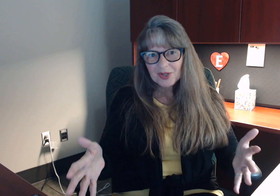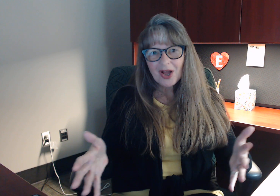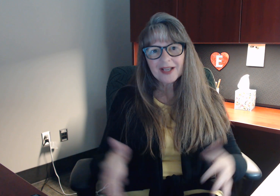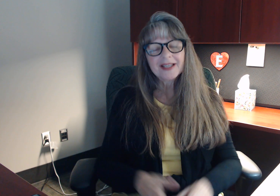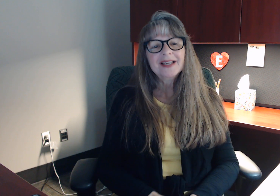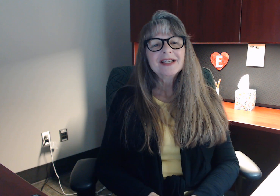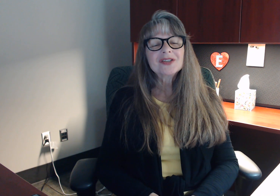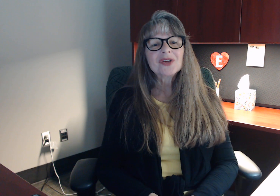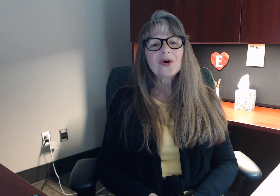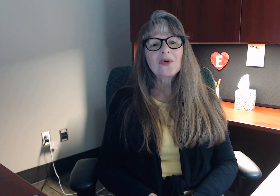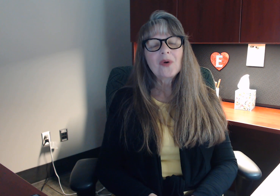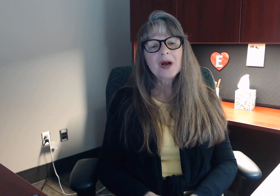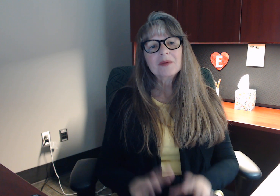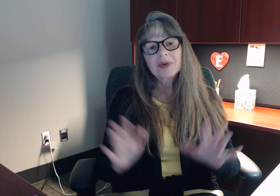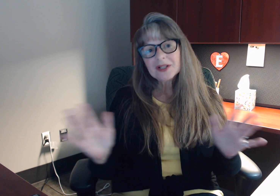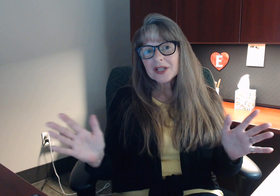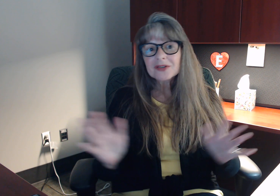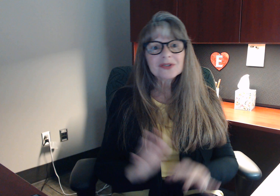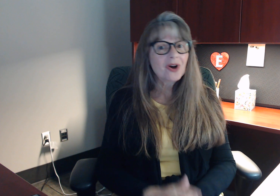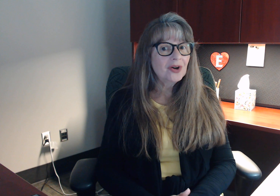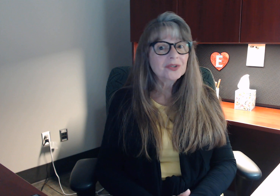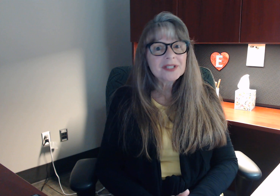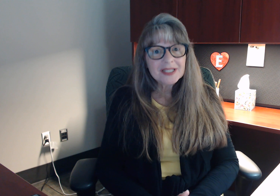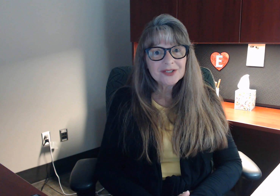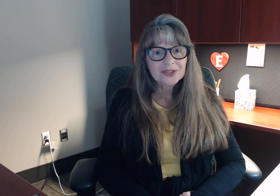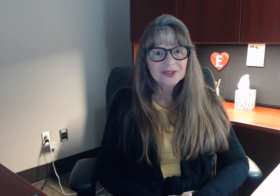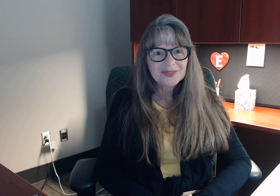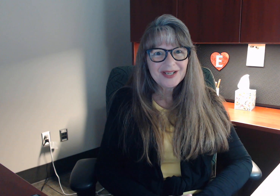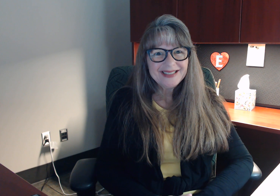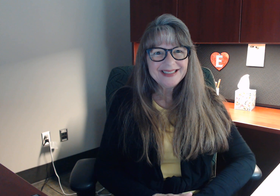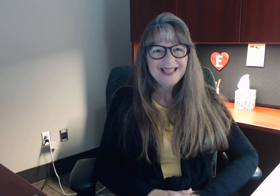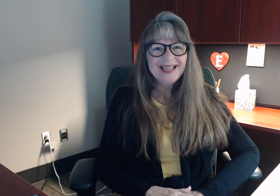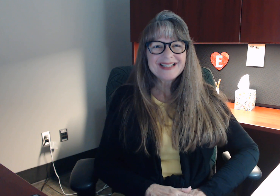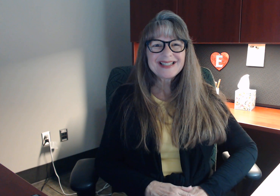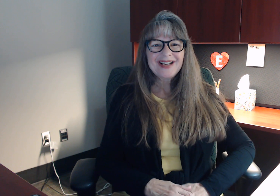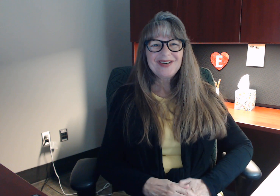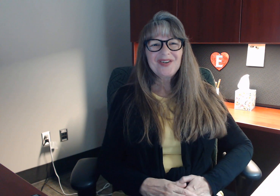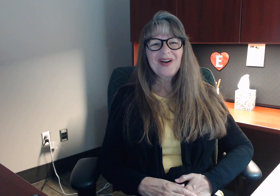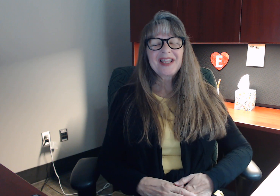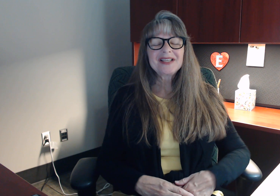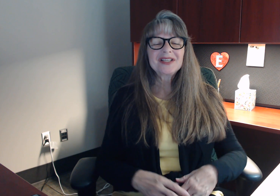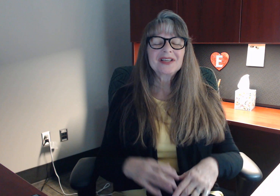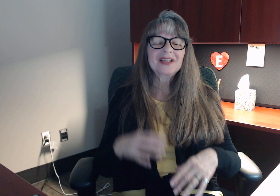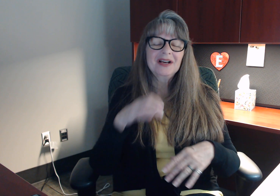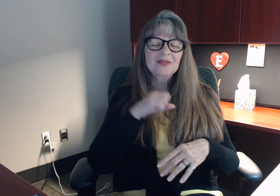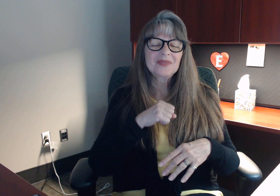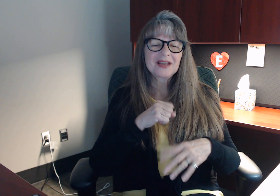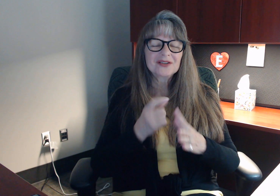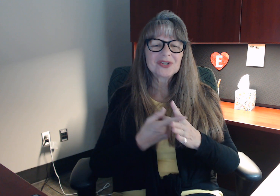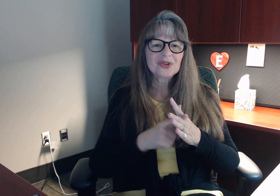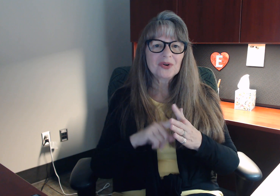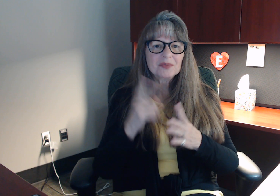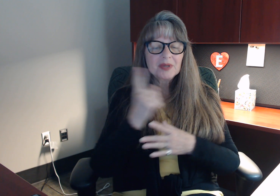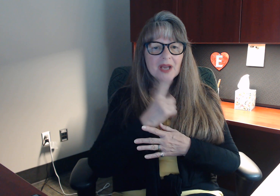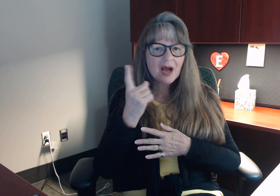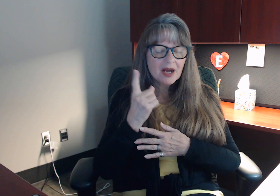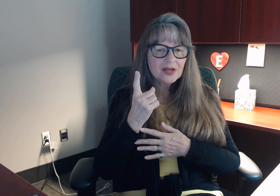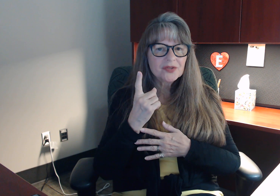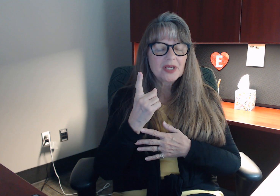block. So, but it is called a center, right? So I guess that got started because it was